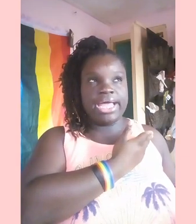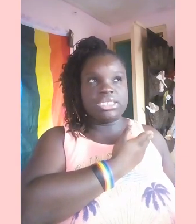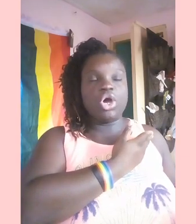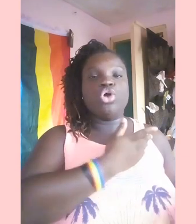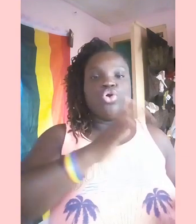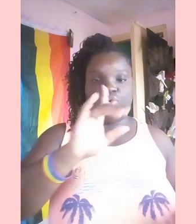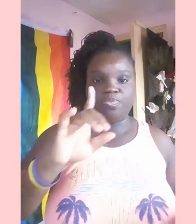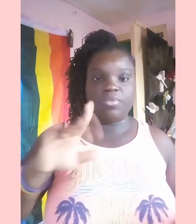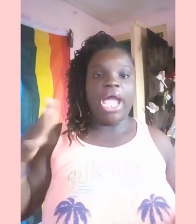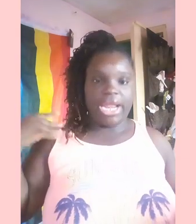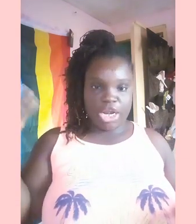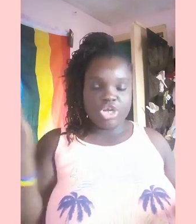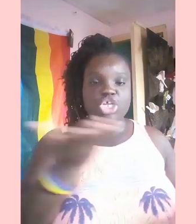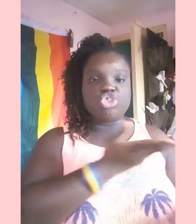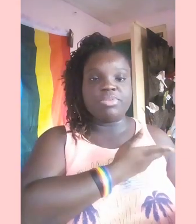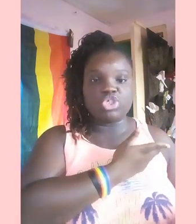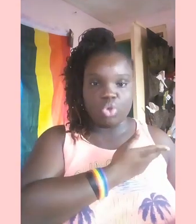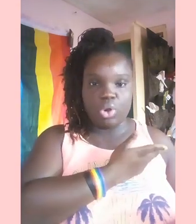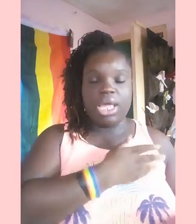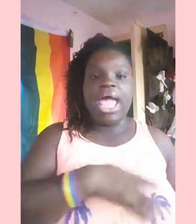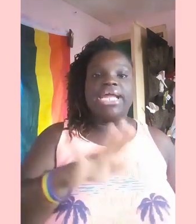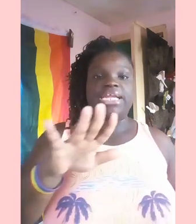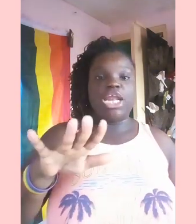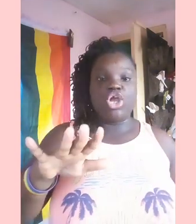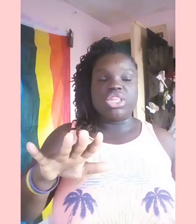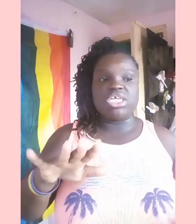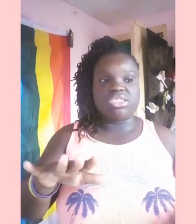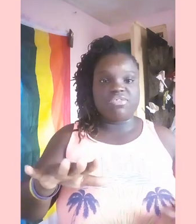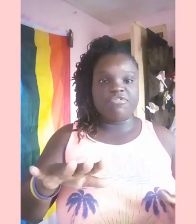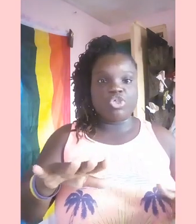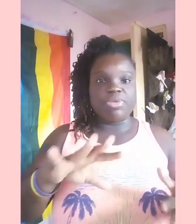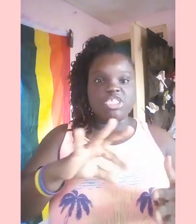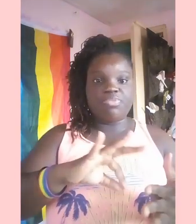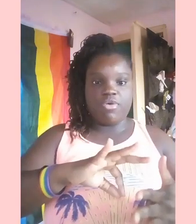and oh no, I learned this to be soul, and then I learned this to be spirit,